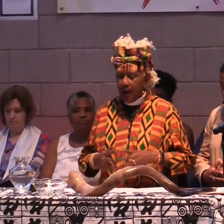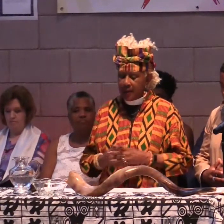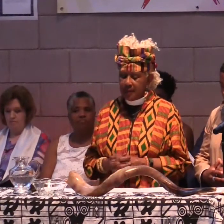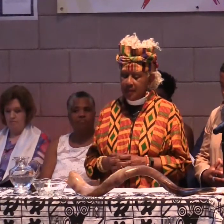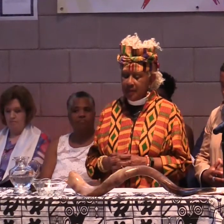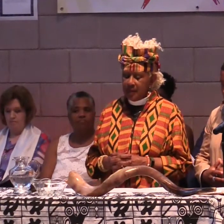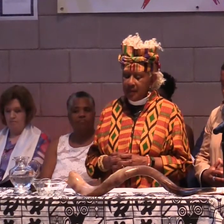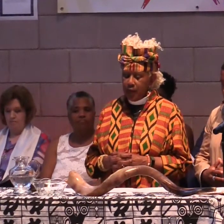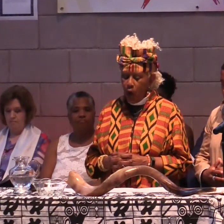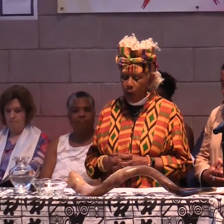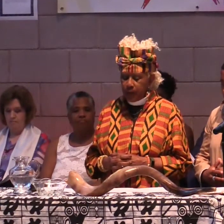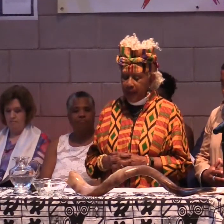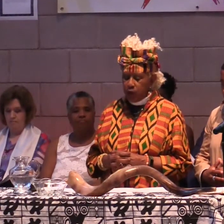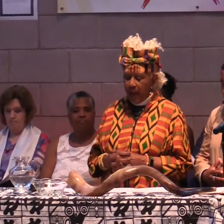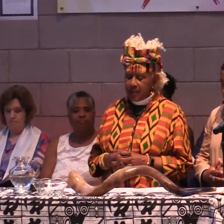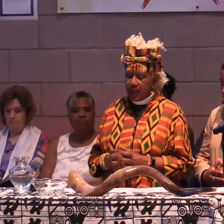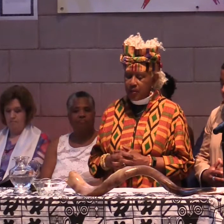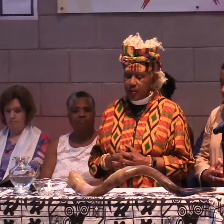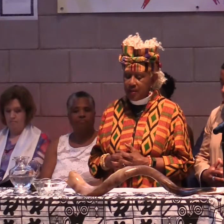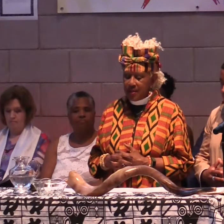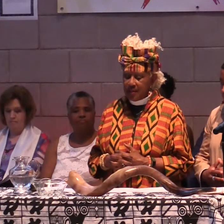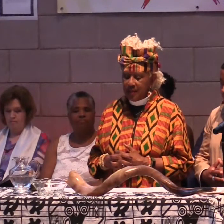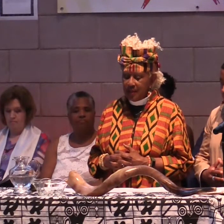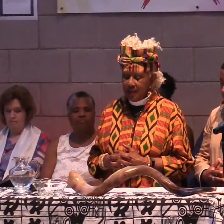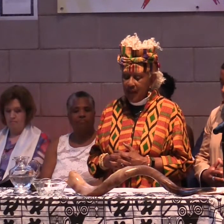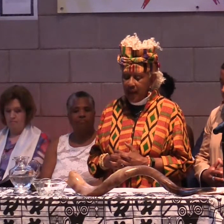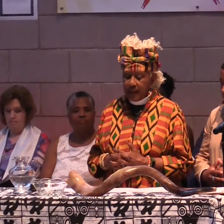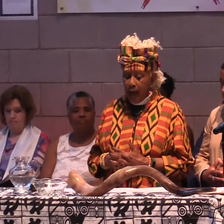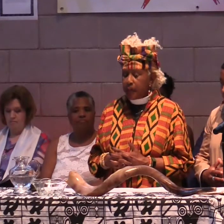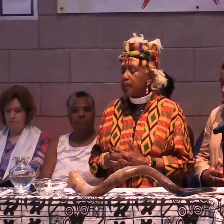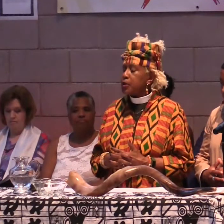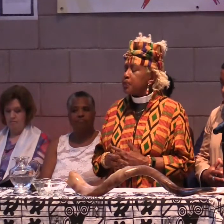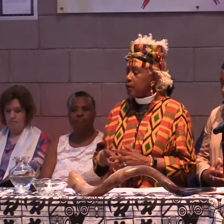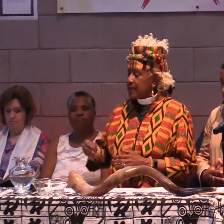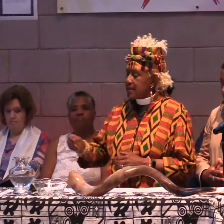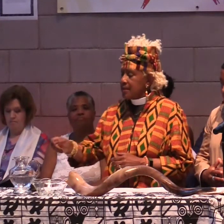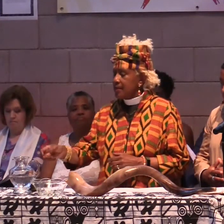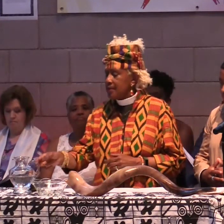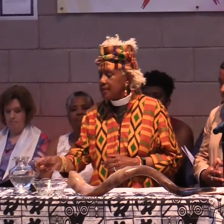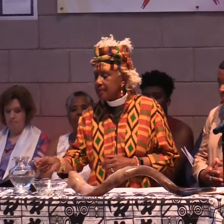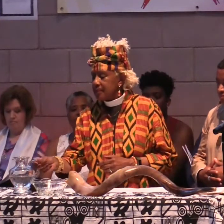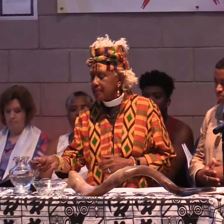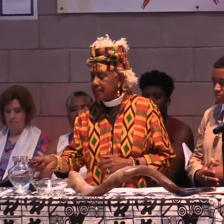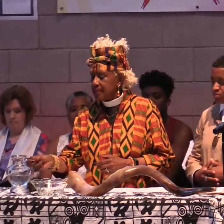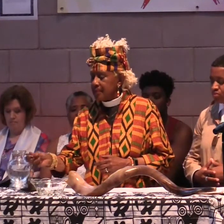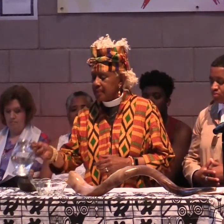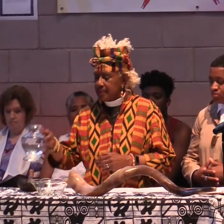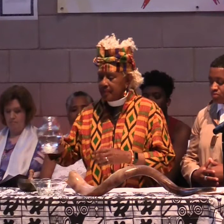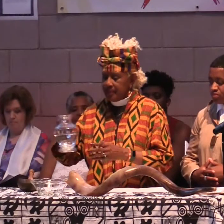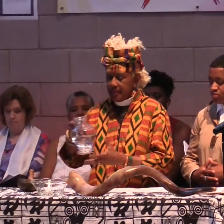call upon the old and new ancestors, unindomitable spirits.